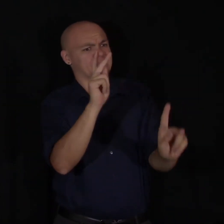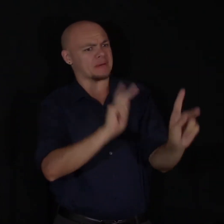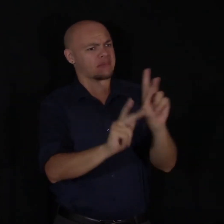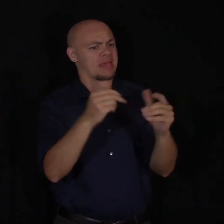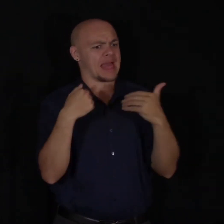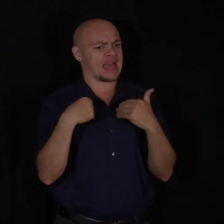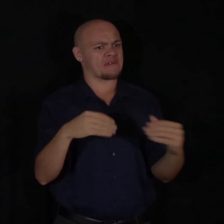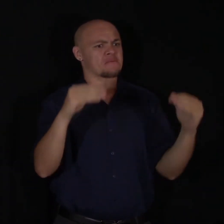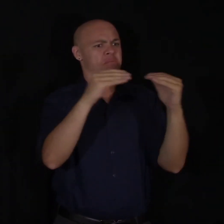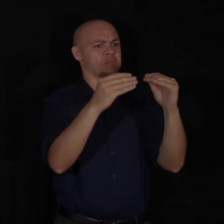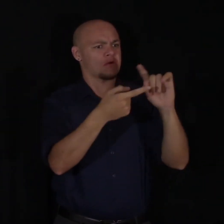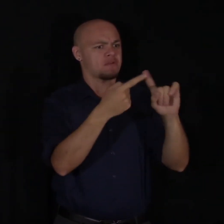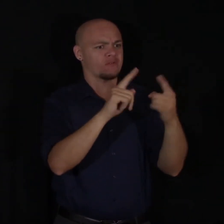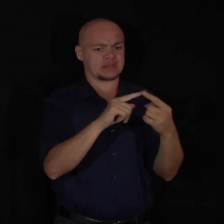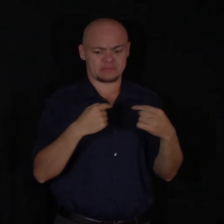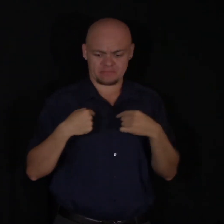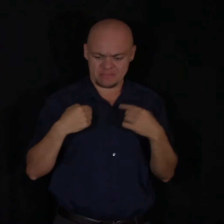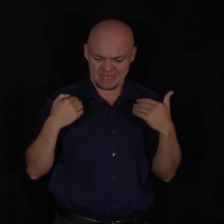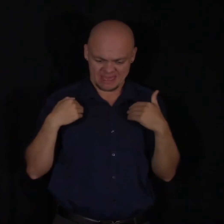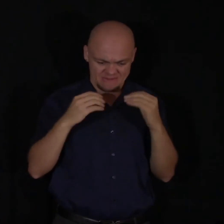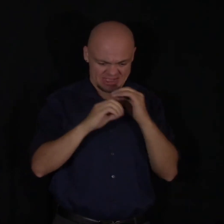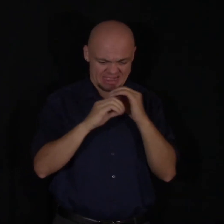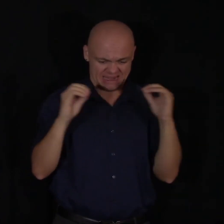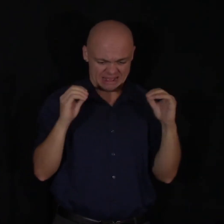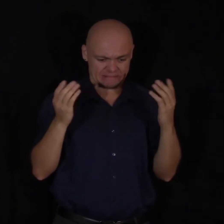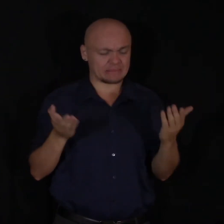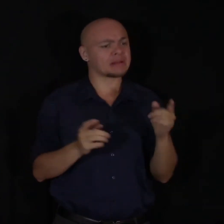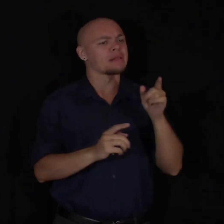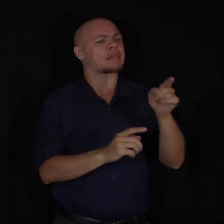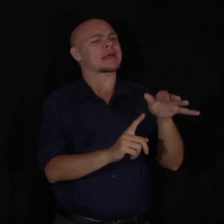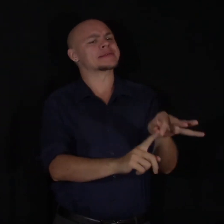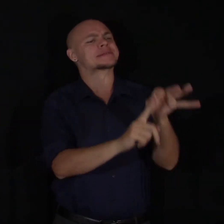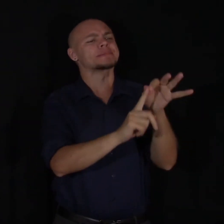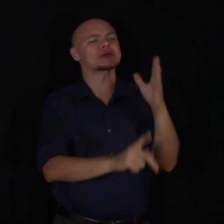but I don't? What's so special about those people?